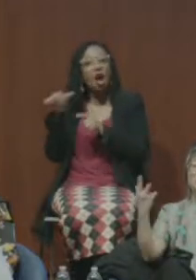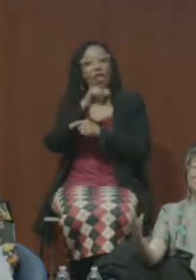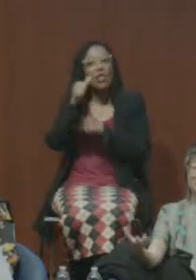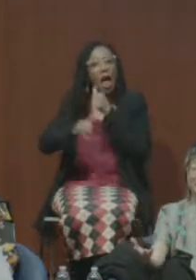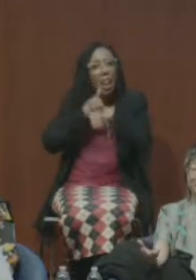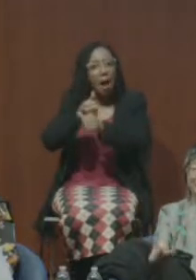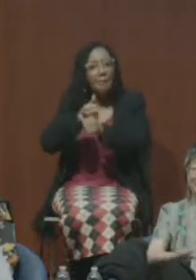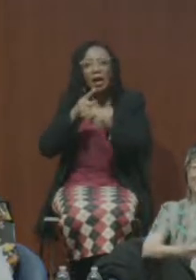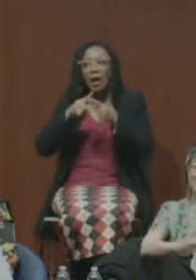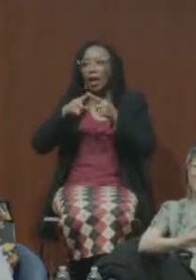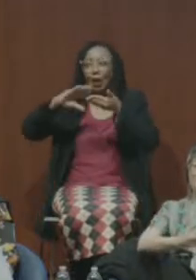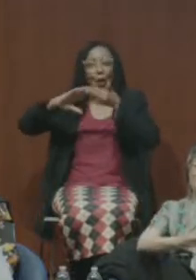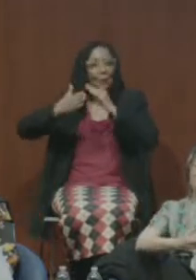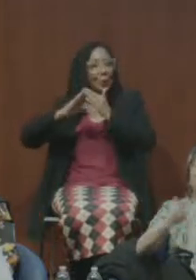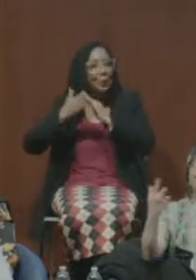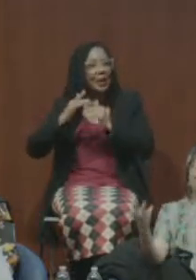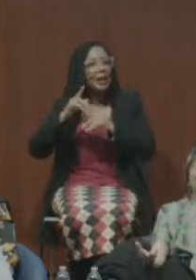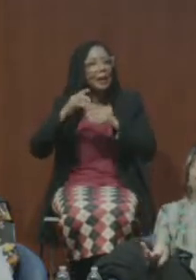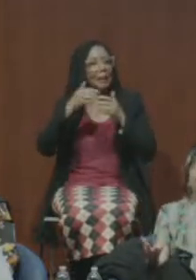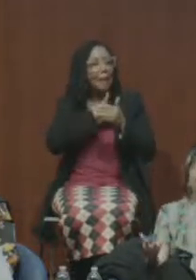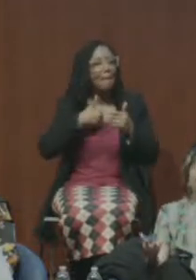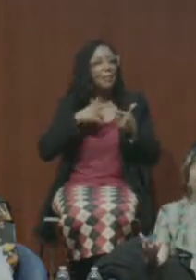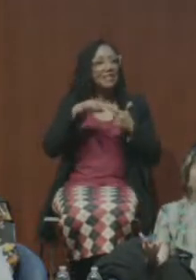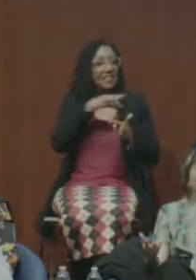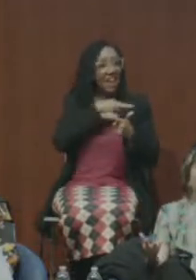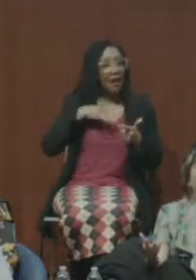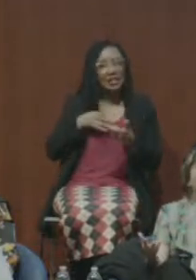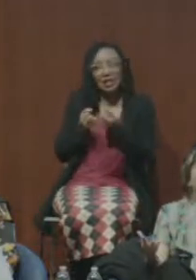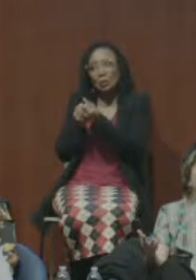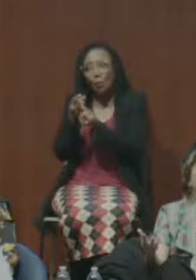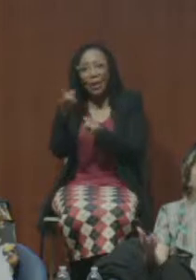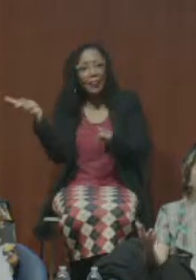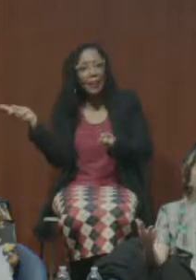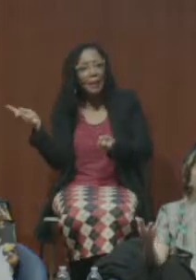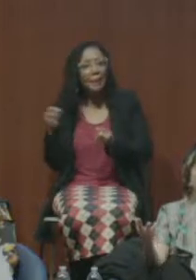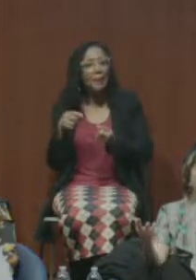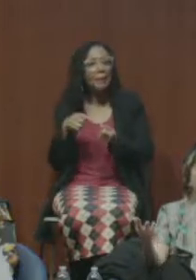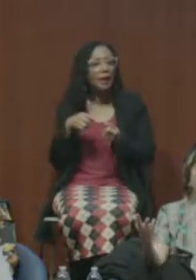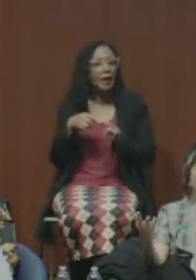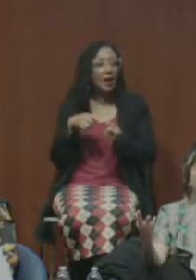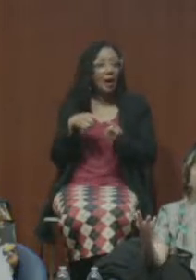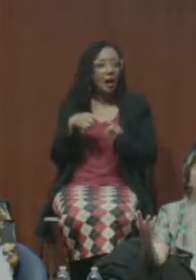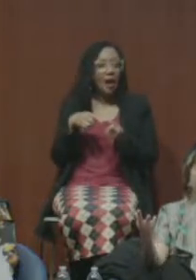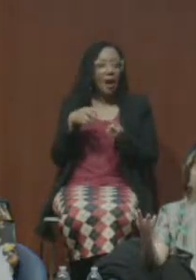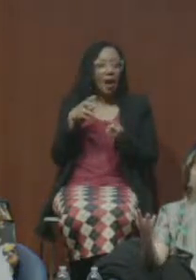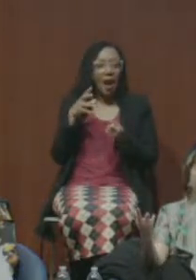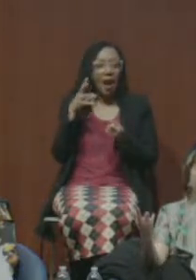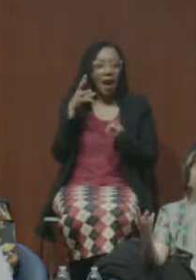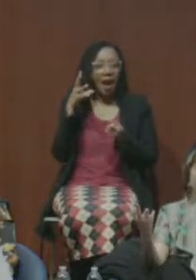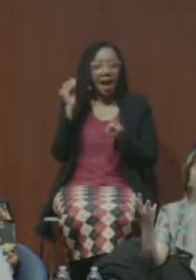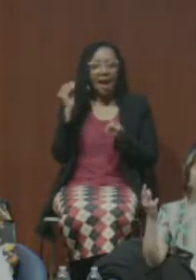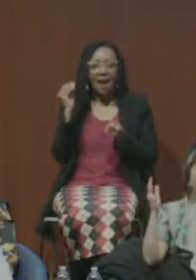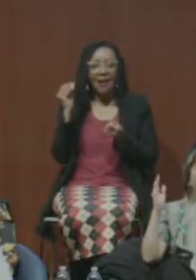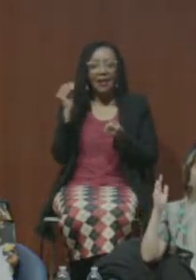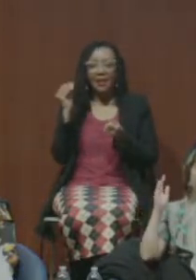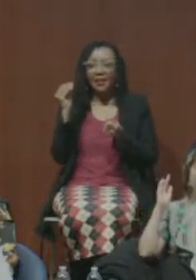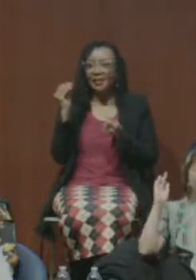alums, community members, faculty. In the occupation, we've